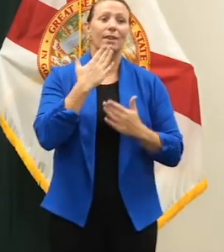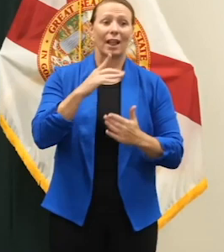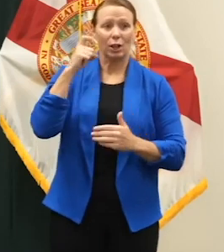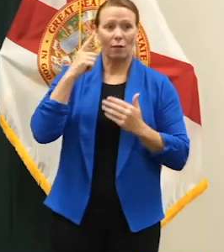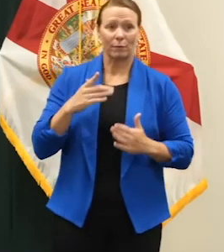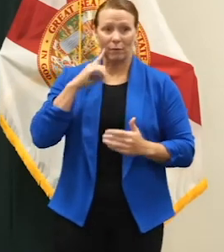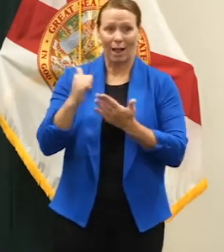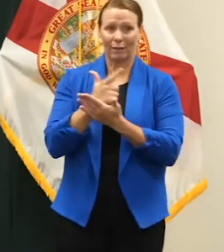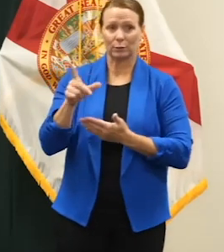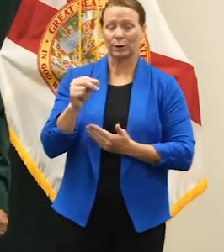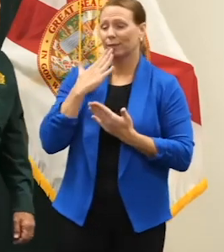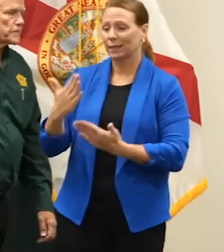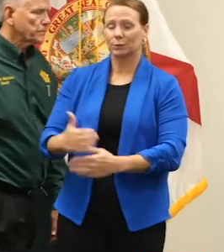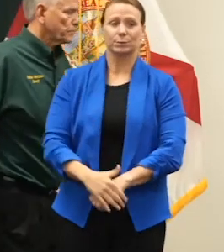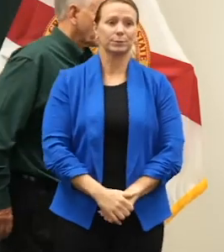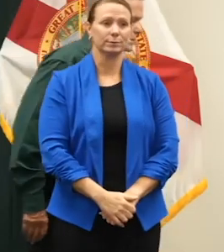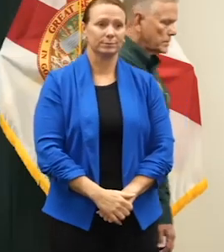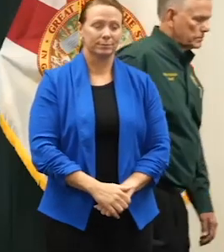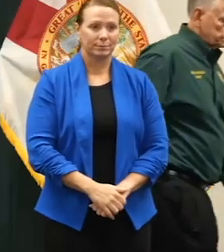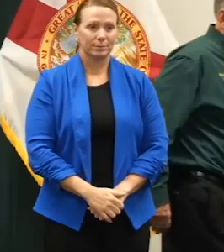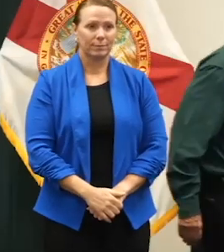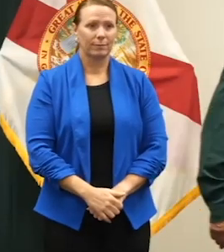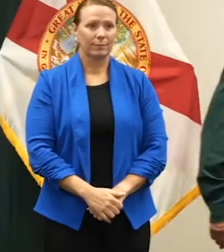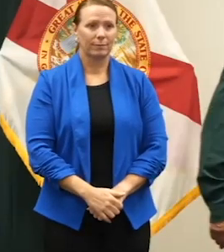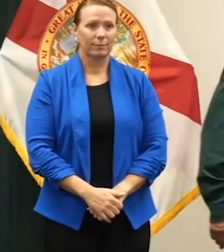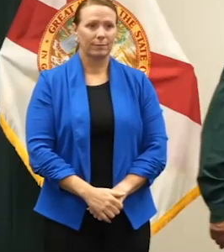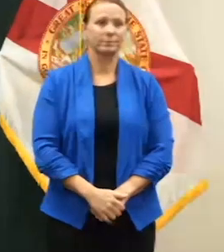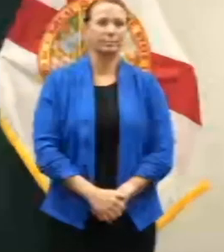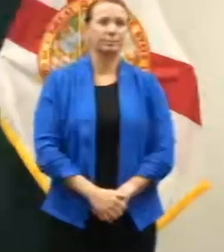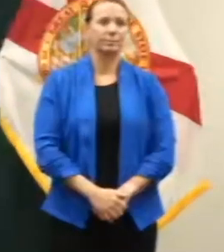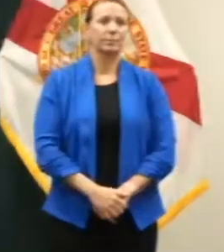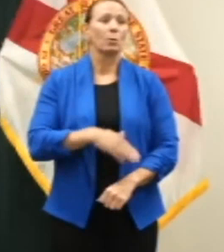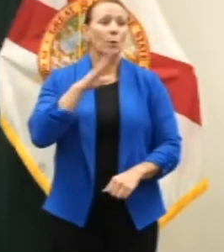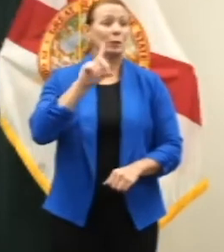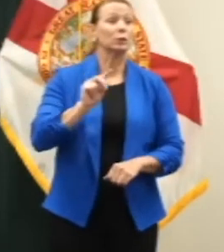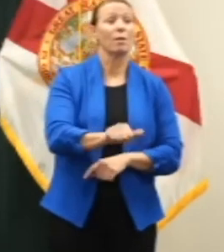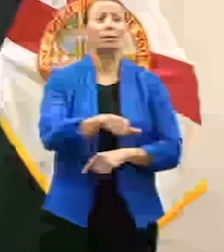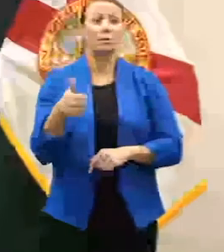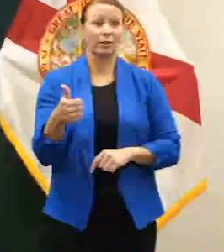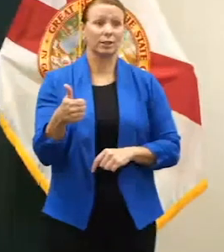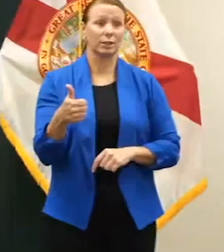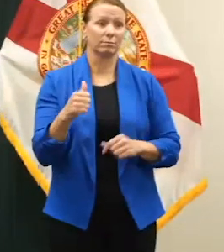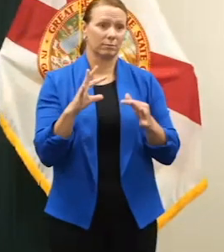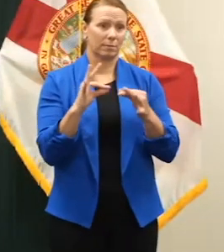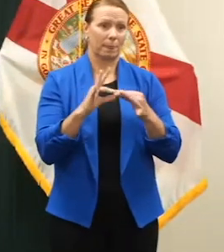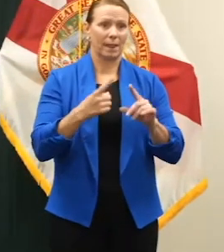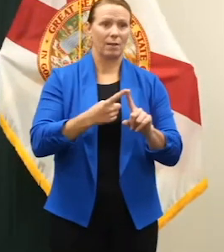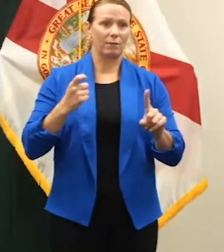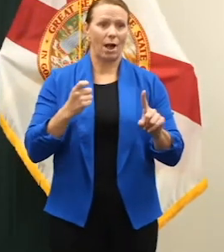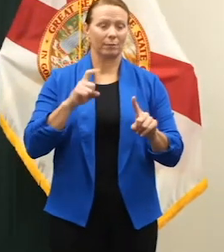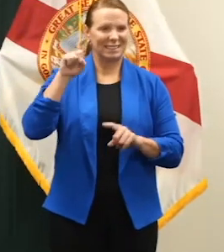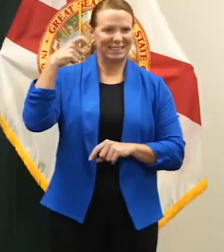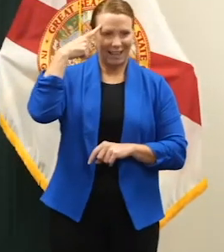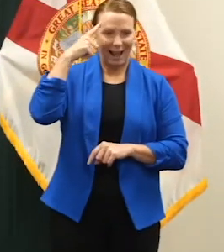Okay, thank you. Okay, so we are, we'll be doing another briefing from Tallahassee later tonight. We'll